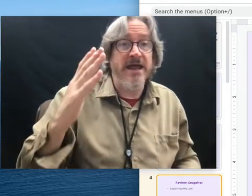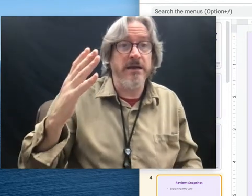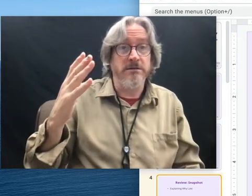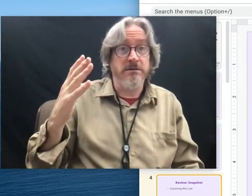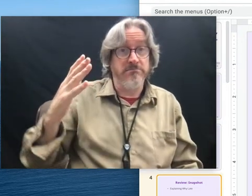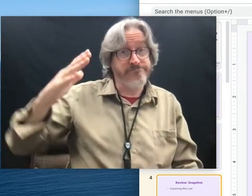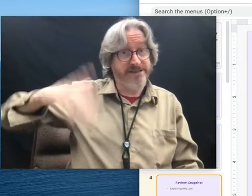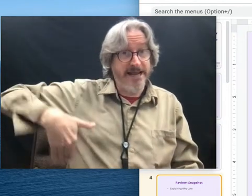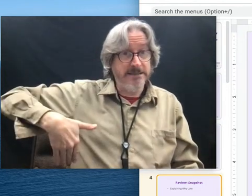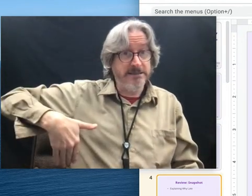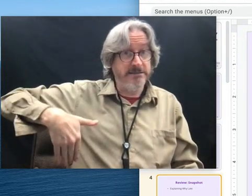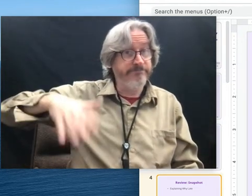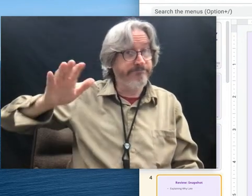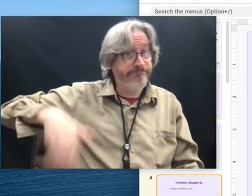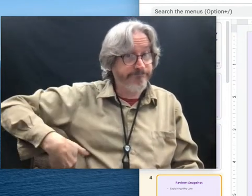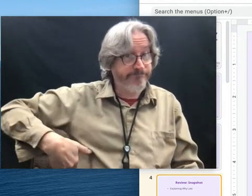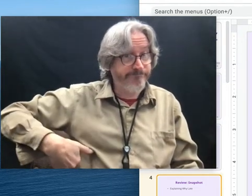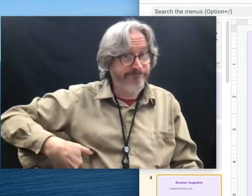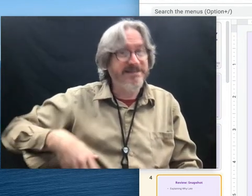And then late.